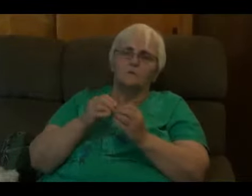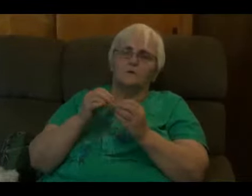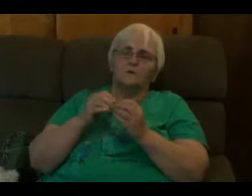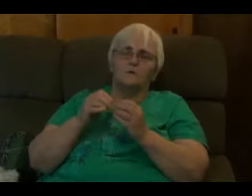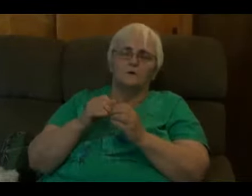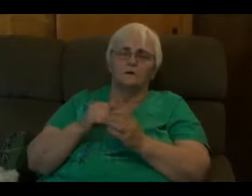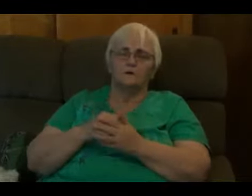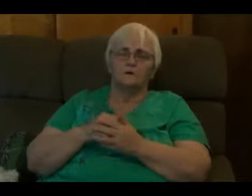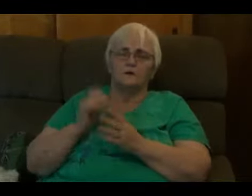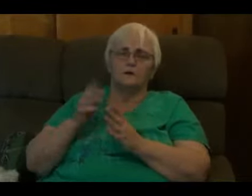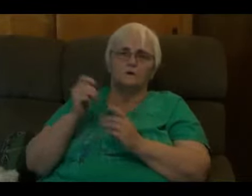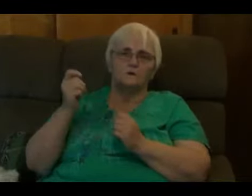Hallelujah.